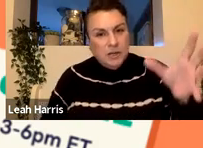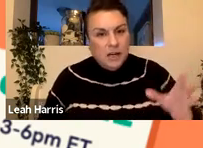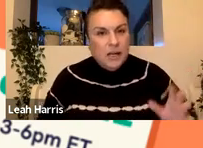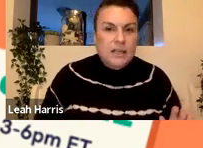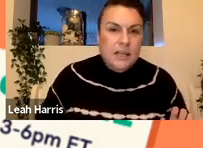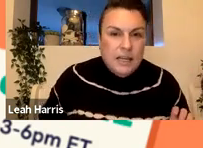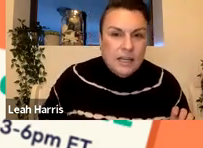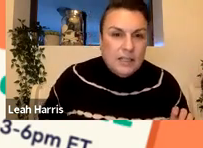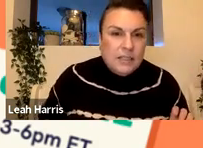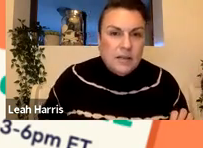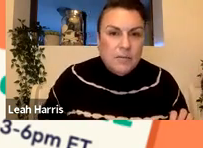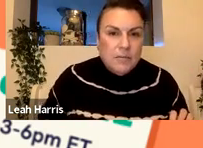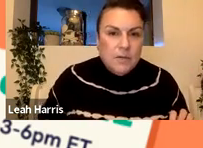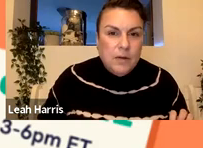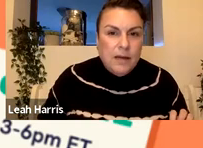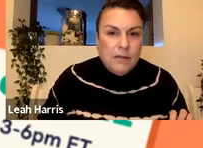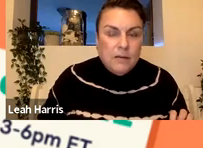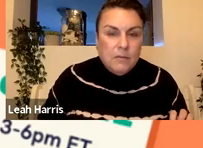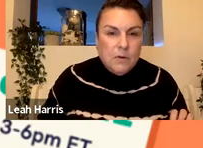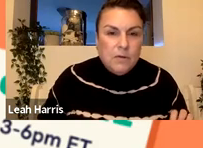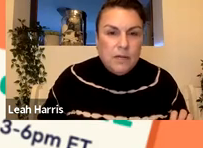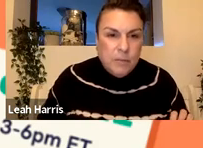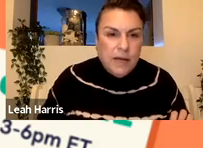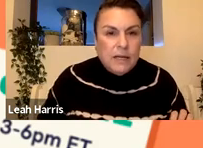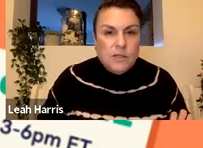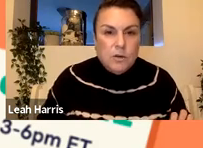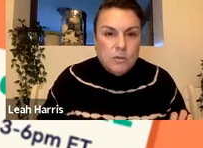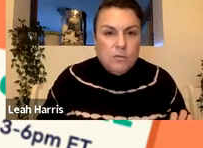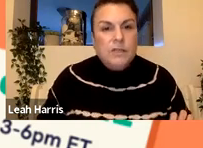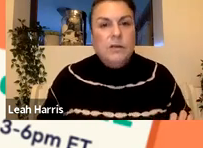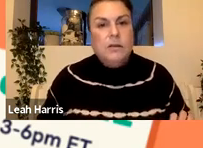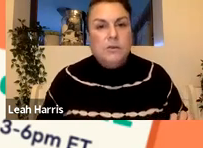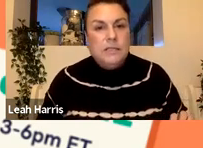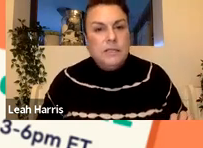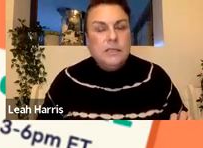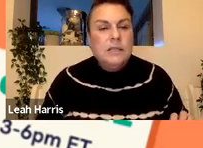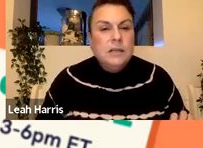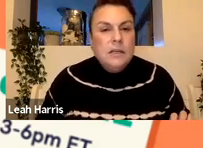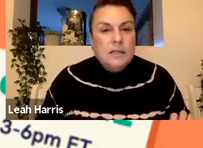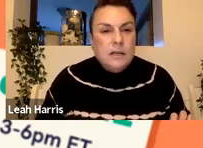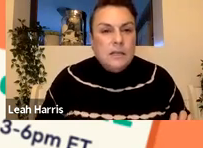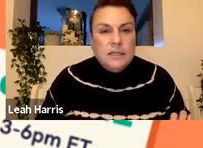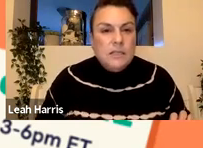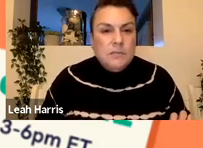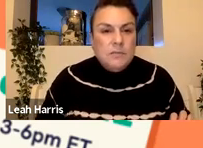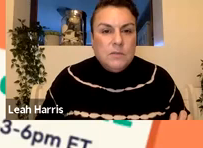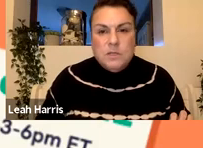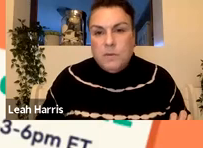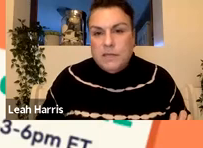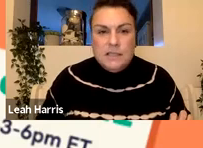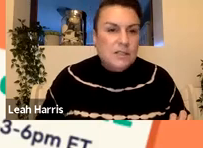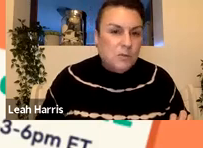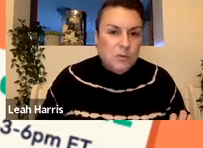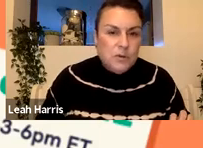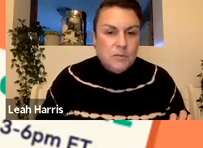continuing on and um you know having more of an impact in your own mental health crisis uh systems and